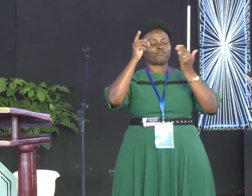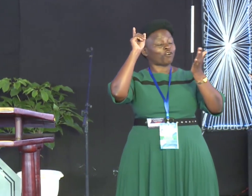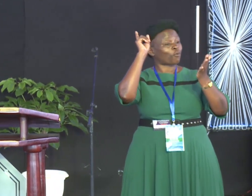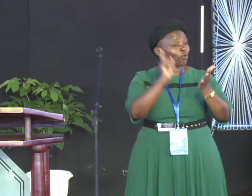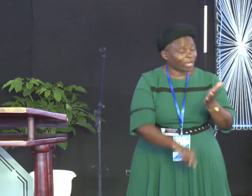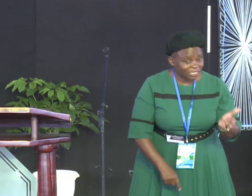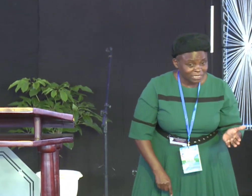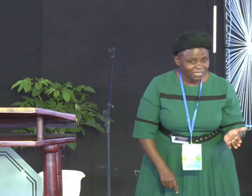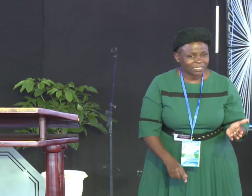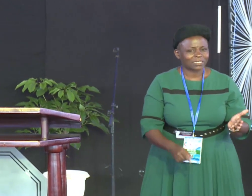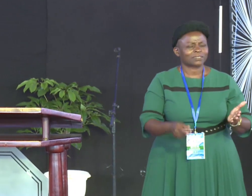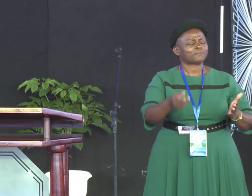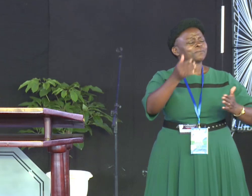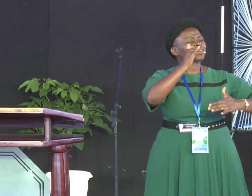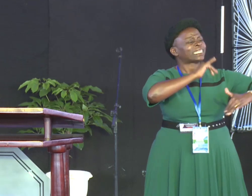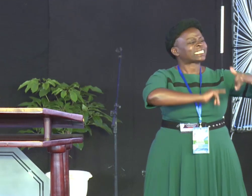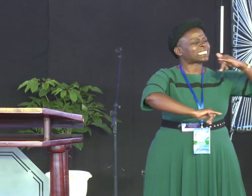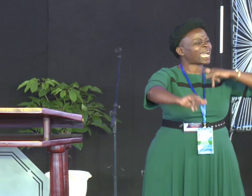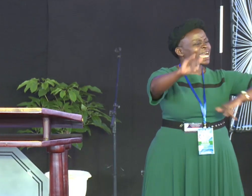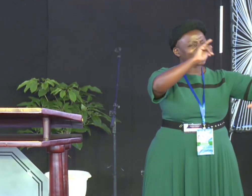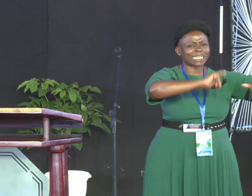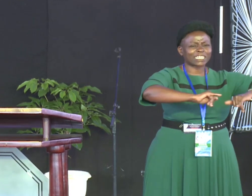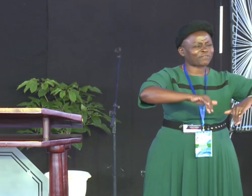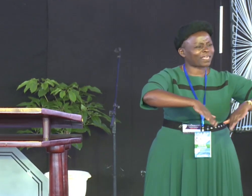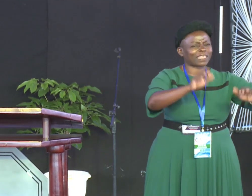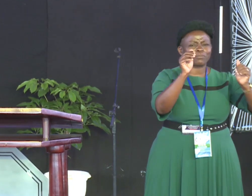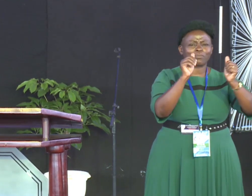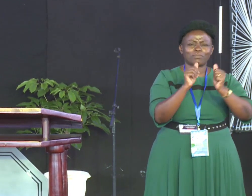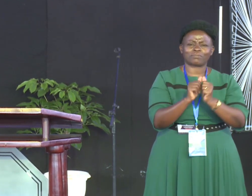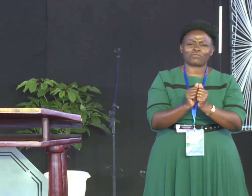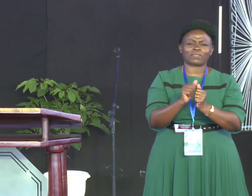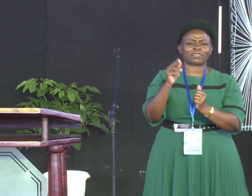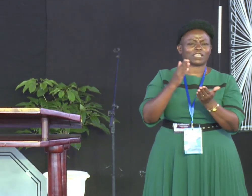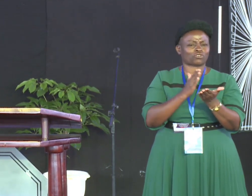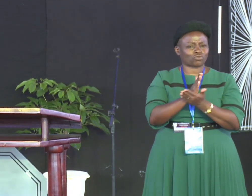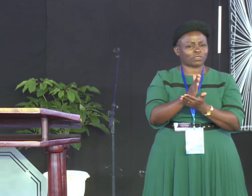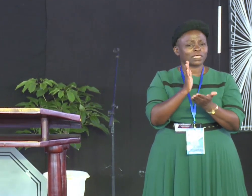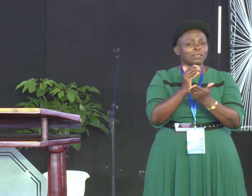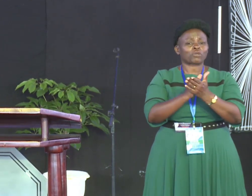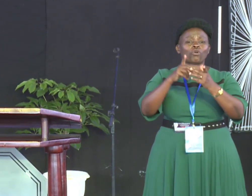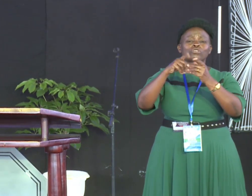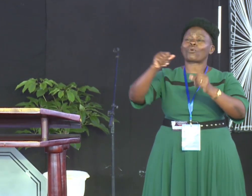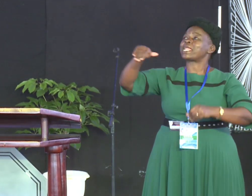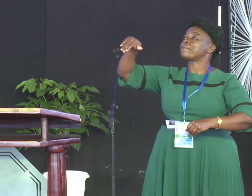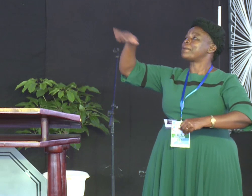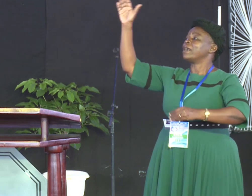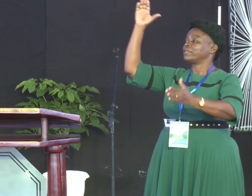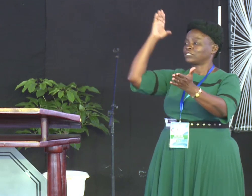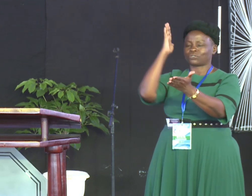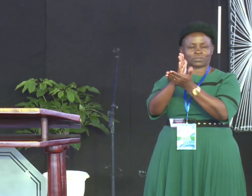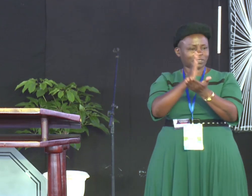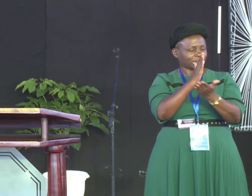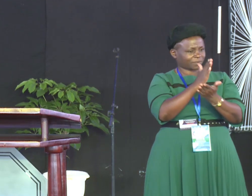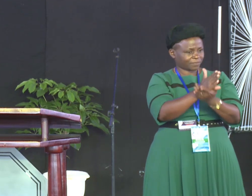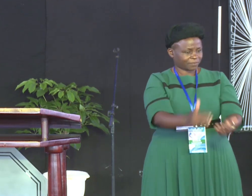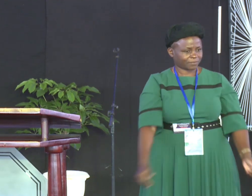agamba, is about. That sanctify them by your truth. Kubange chigambo choge mazima. For your word is truth.